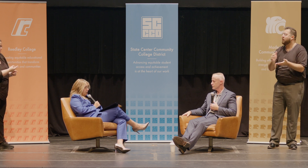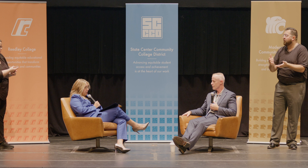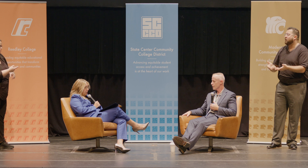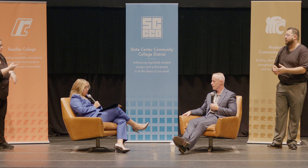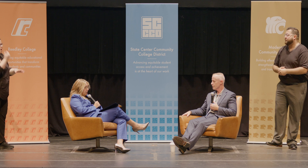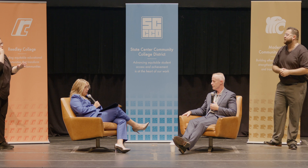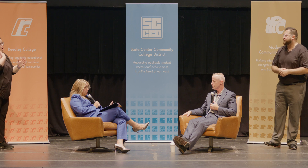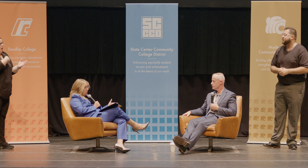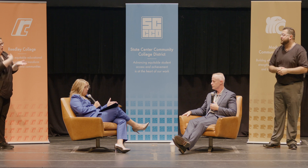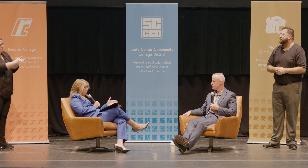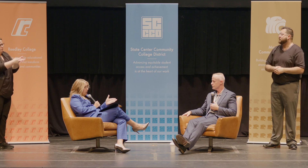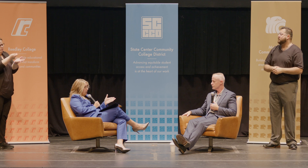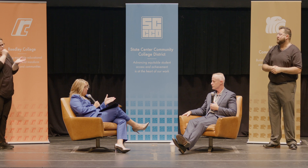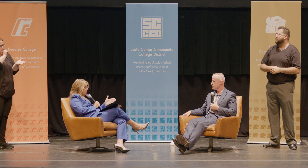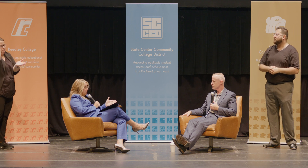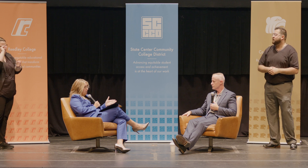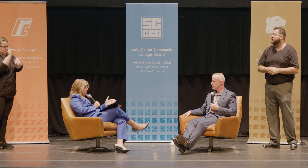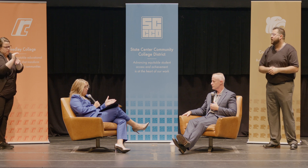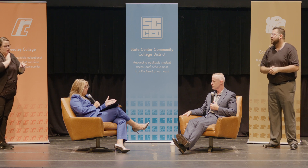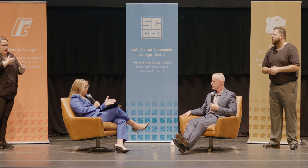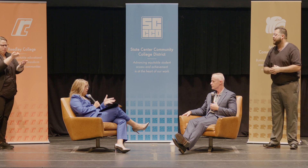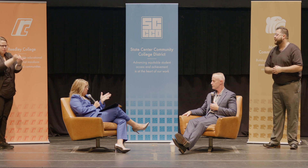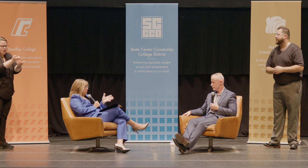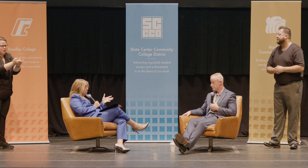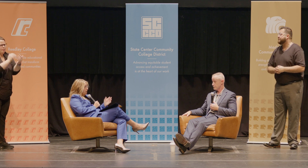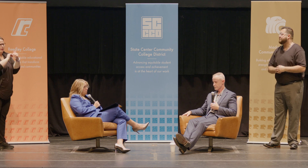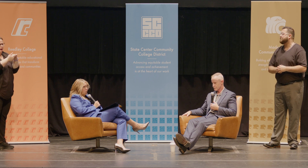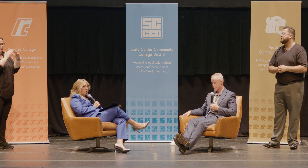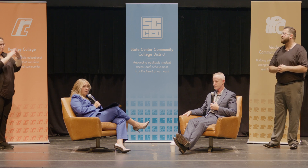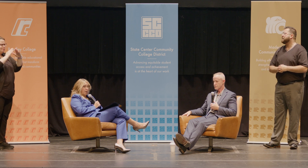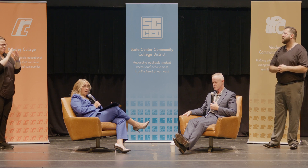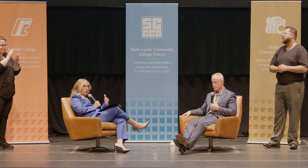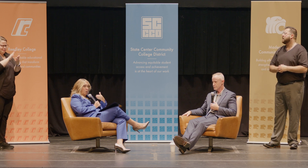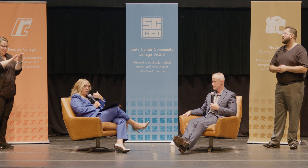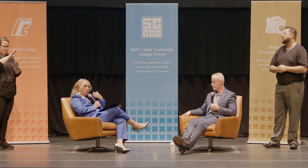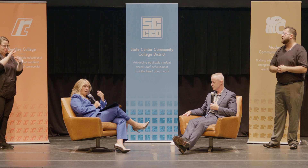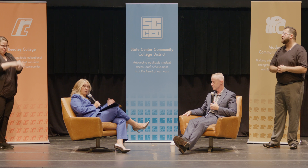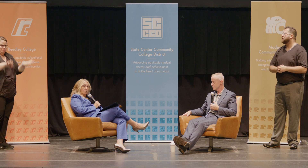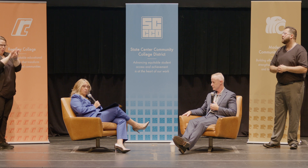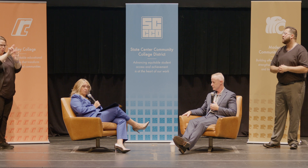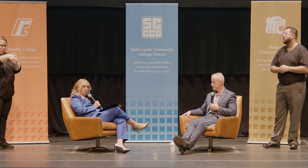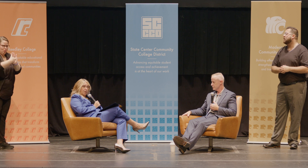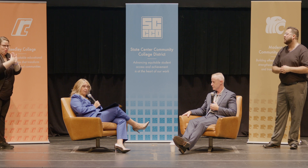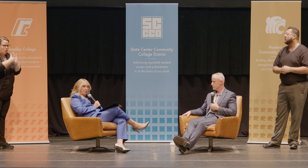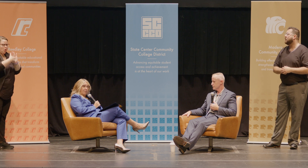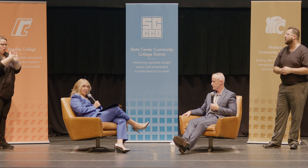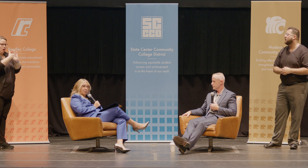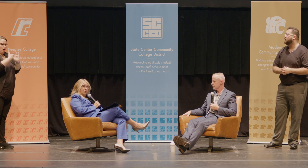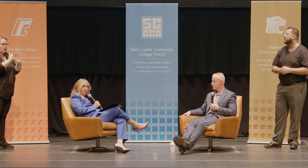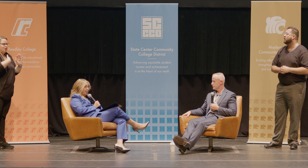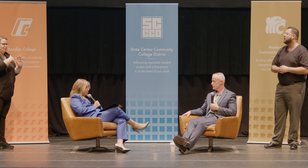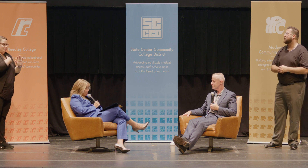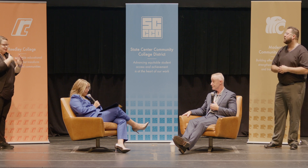talked a little bit about last night about our economy and how community colleges really play an important role in that. We train the